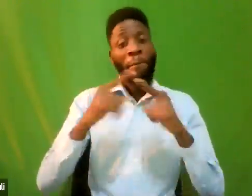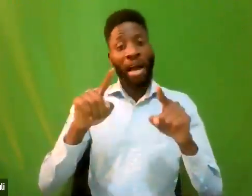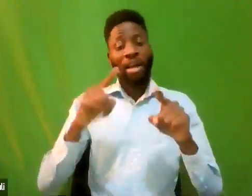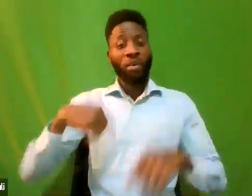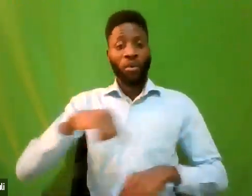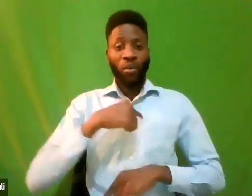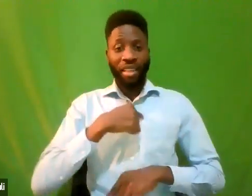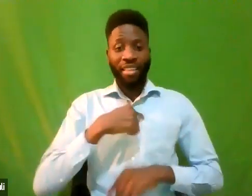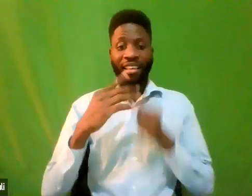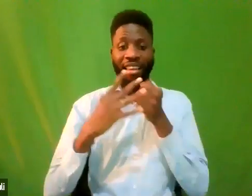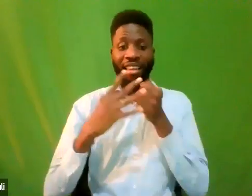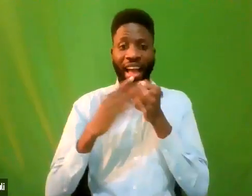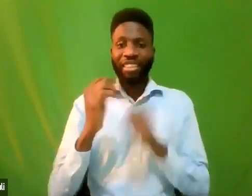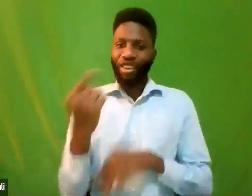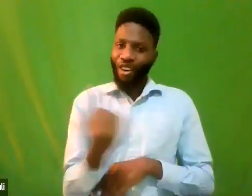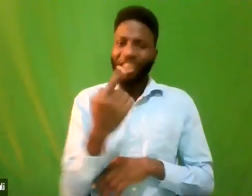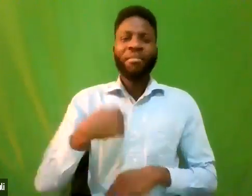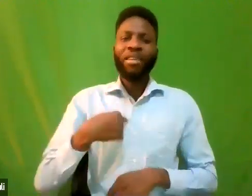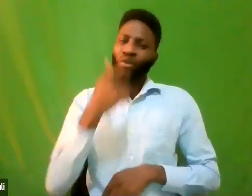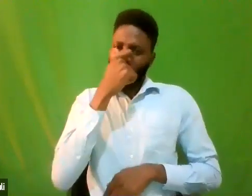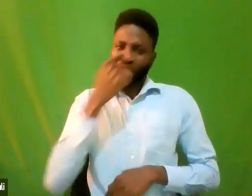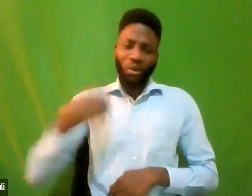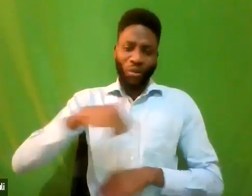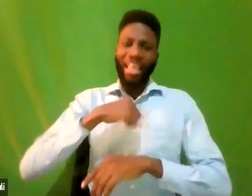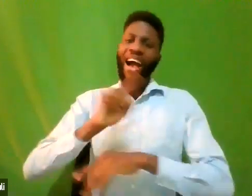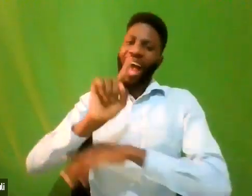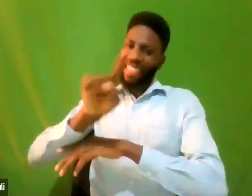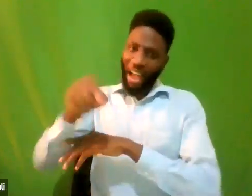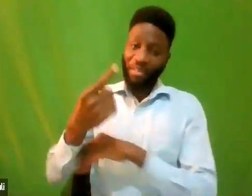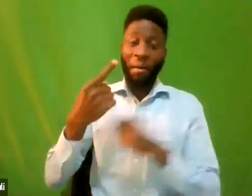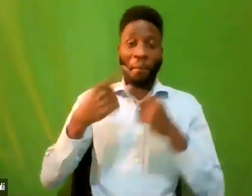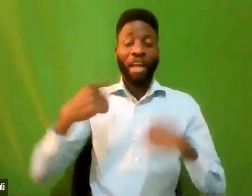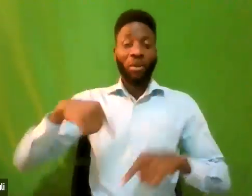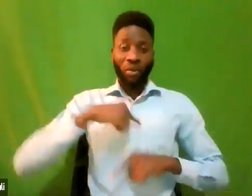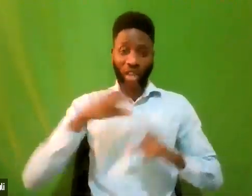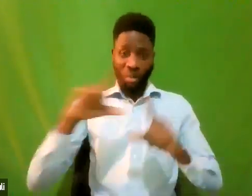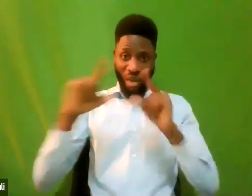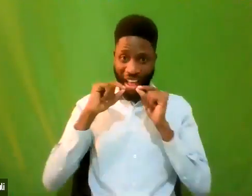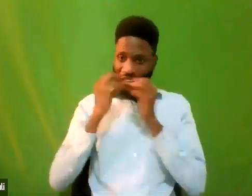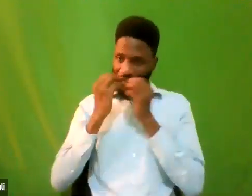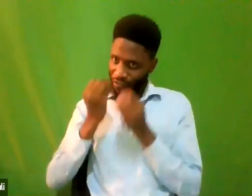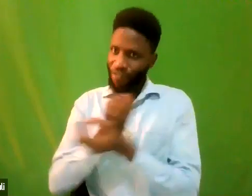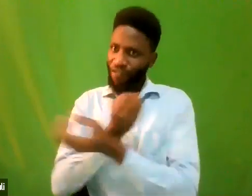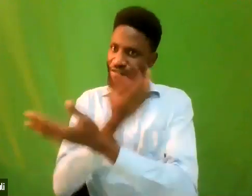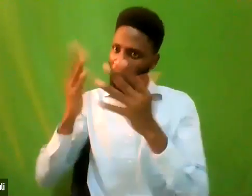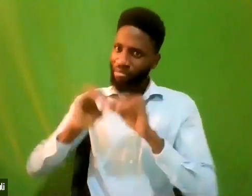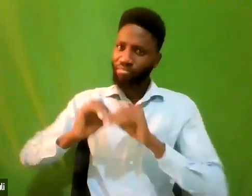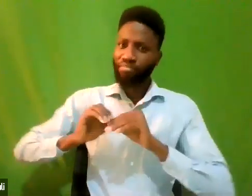90. How I wish we were 1,000, but we will spread the word. So those are quite